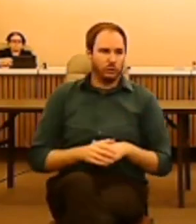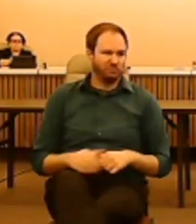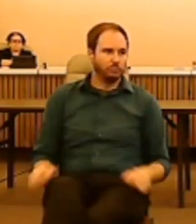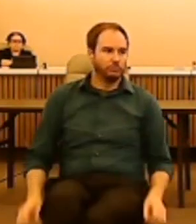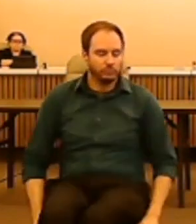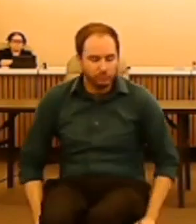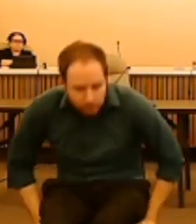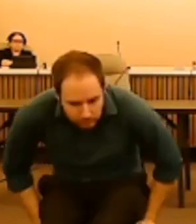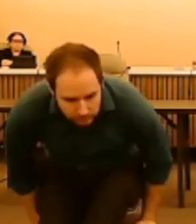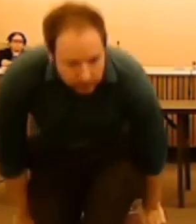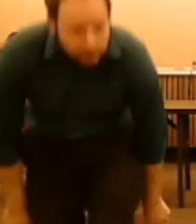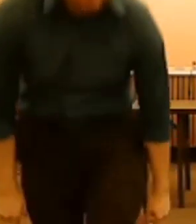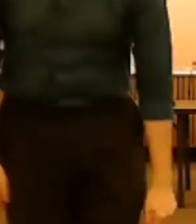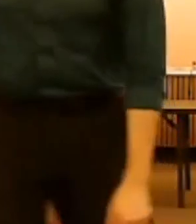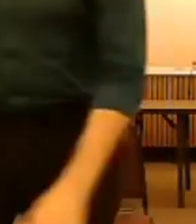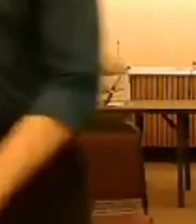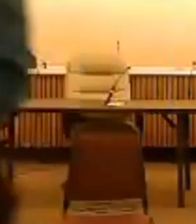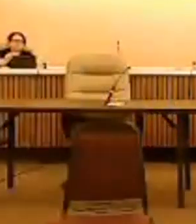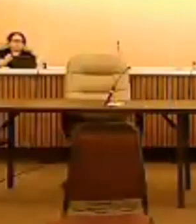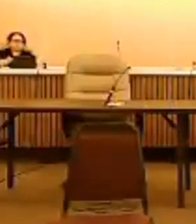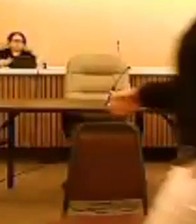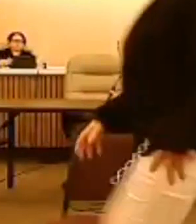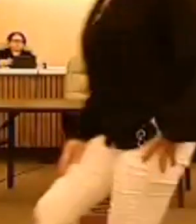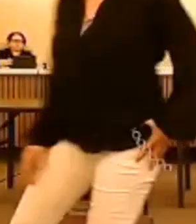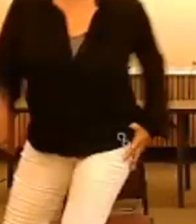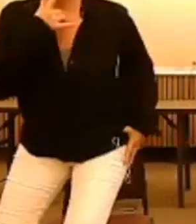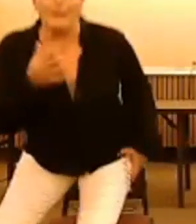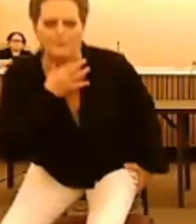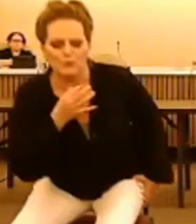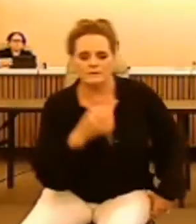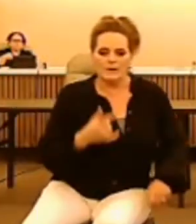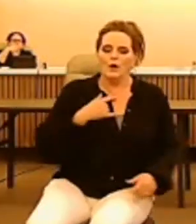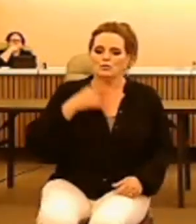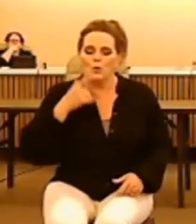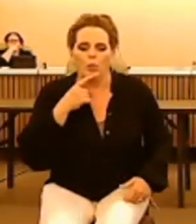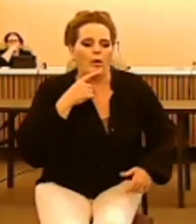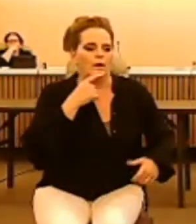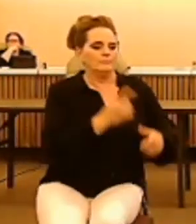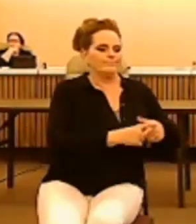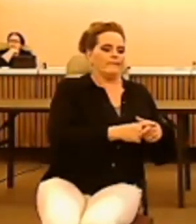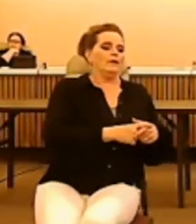to that, is there any plans for consolidation of the utility poles through that area?